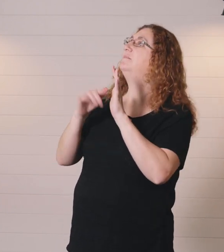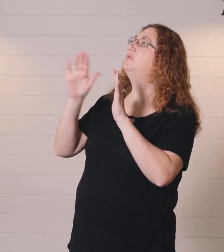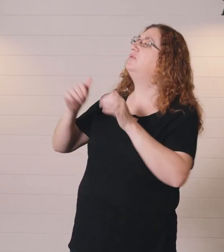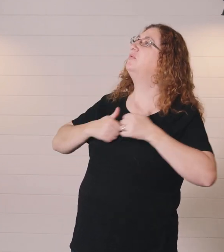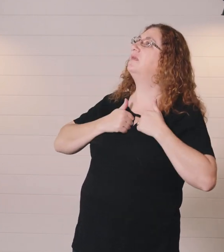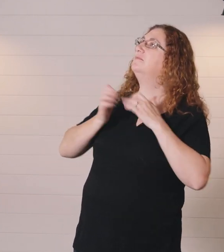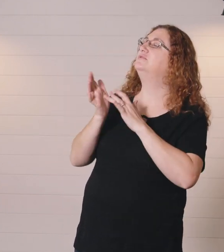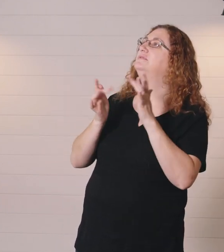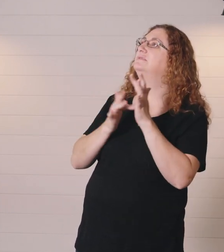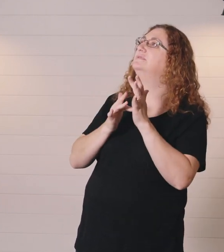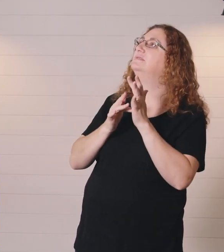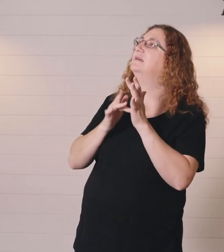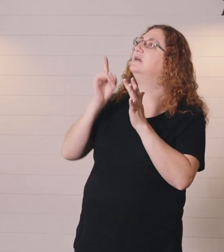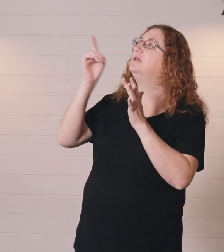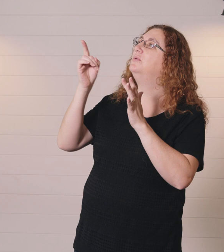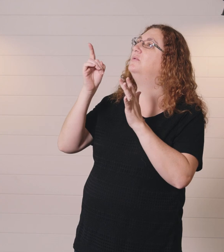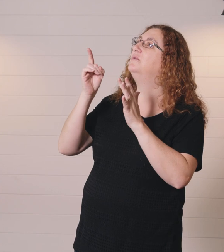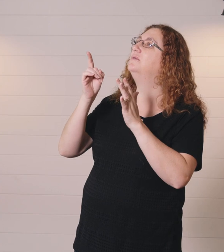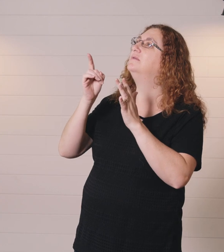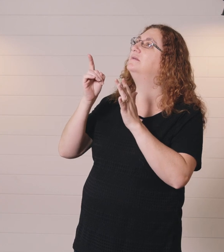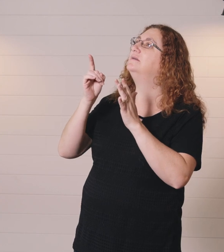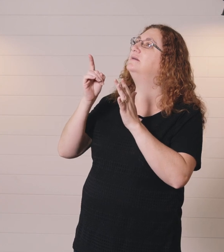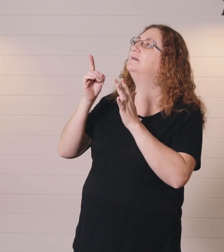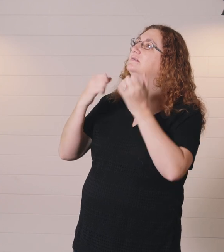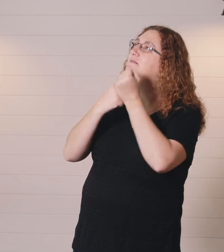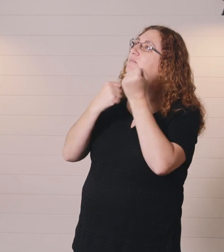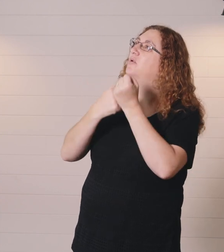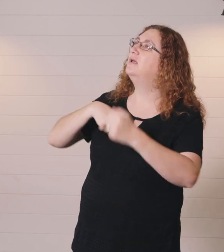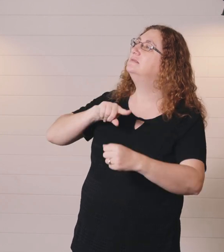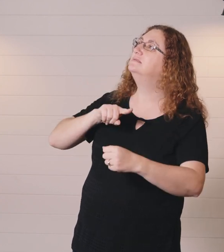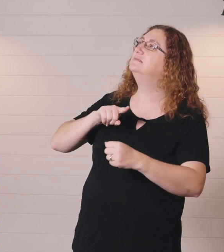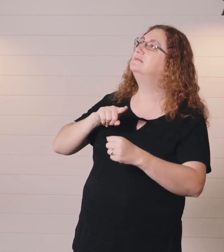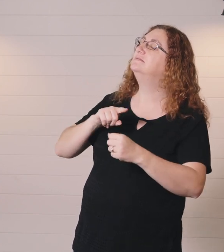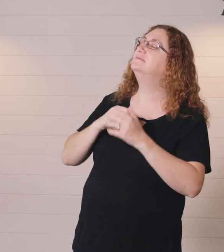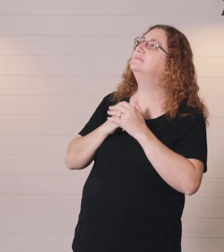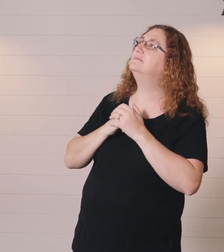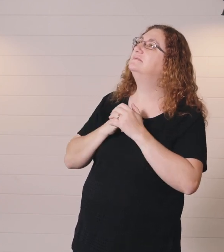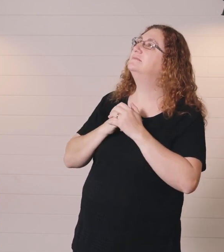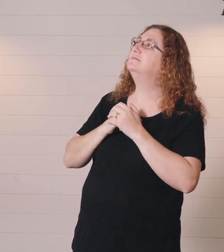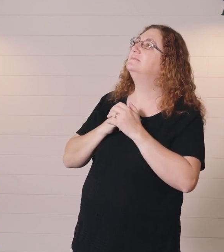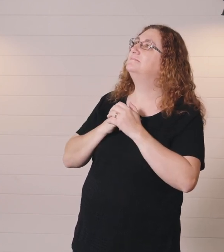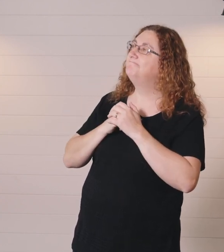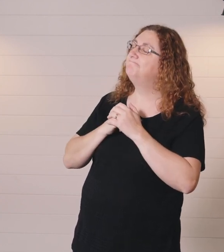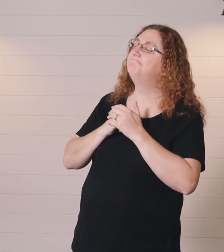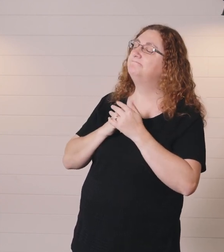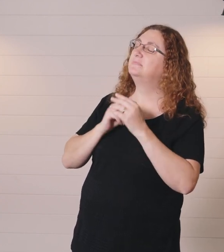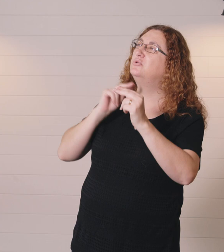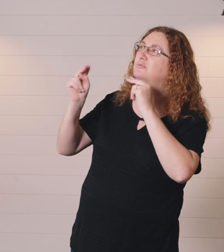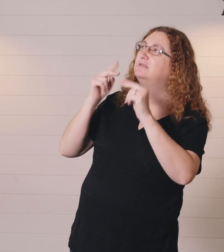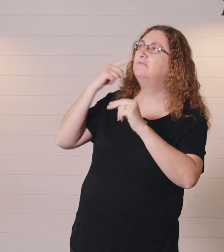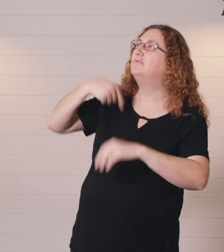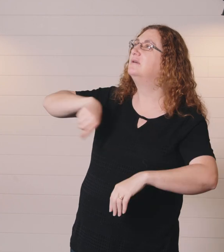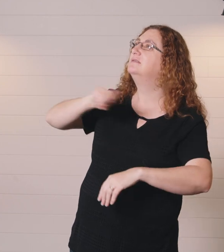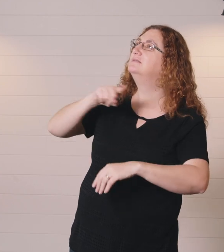you now plead before the throne of grace on our behalf. And God, that you would break our hearts with what breaks